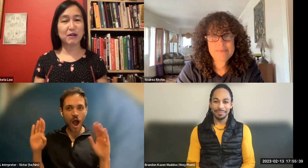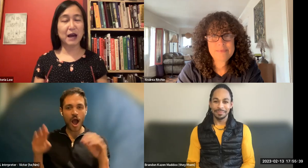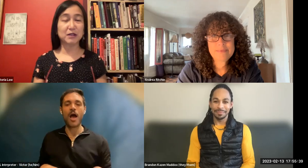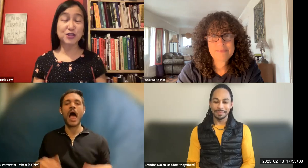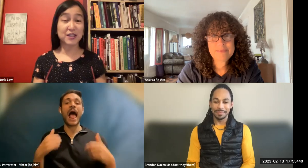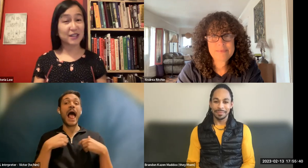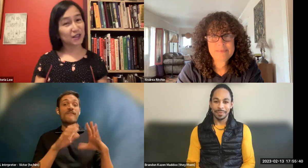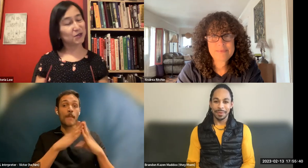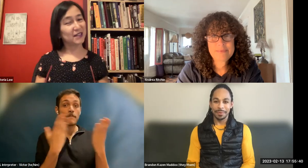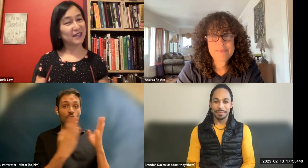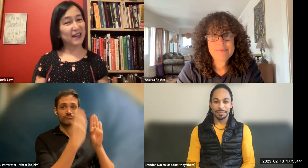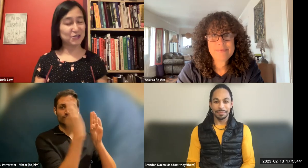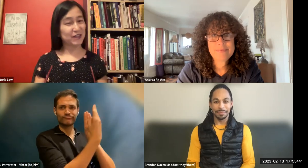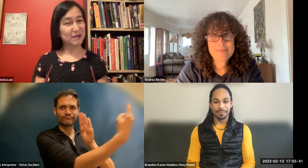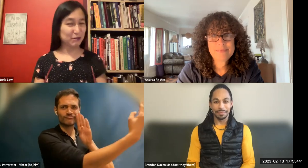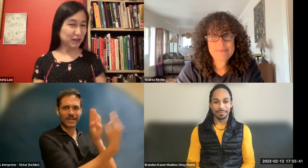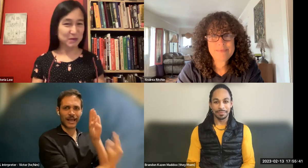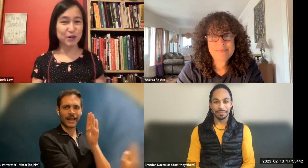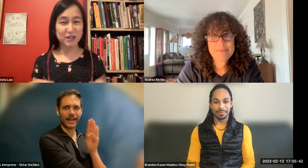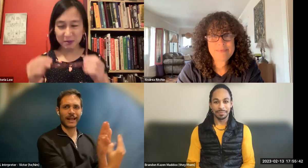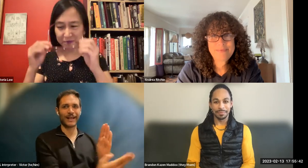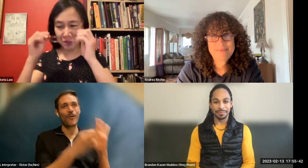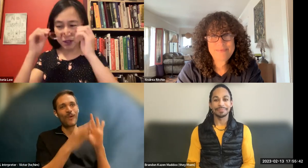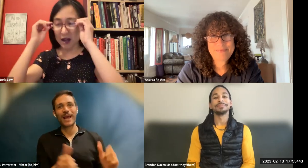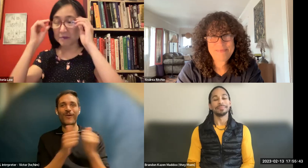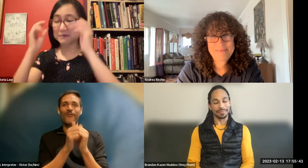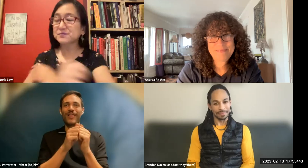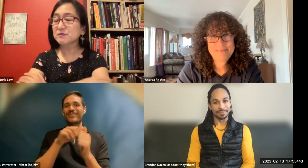books about abolition, including Andrea and Mariame's books.